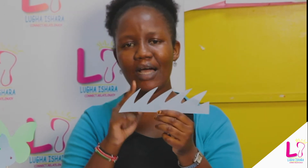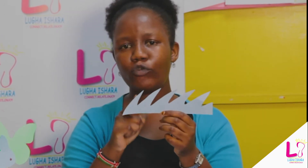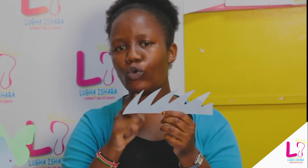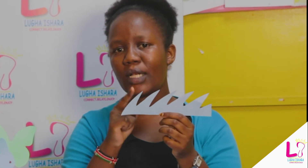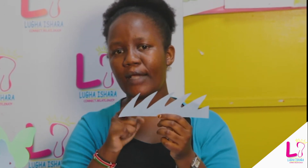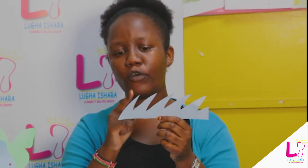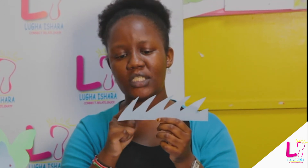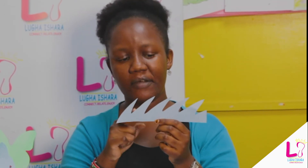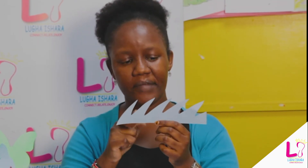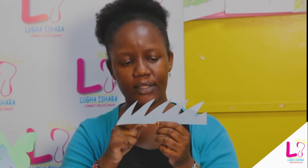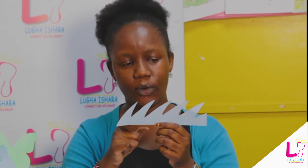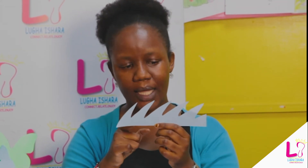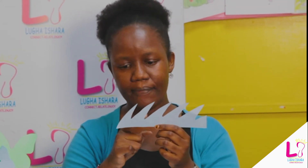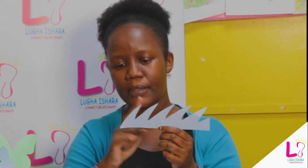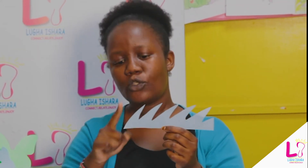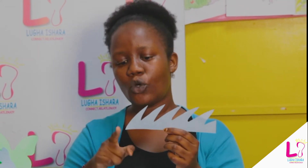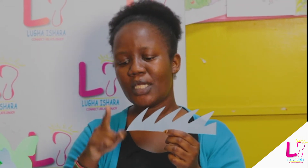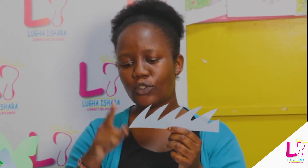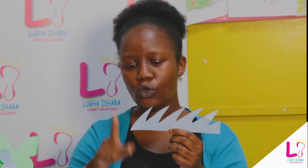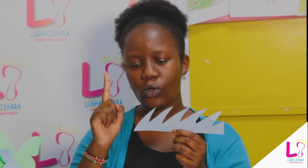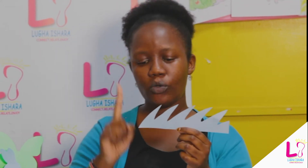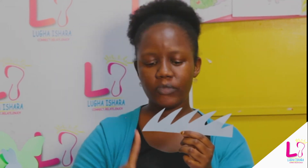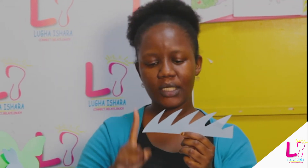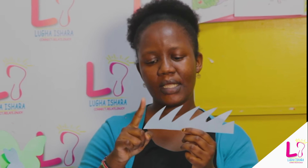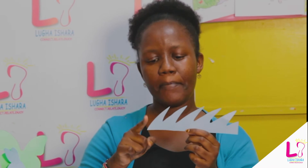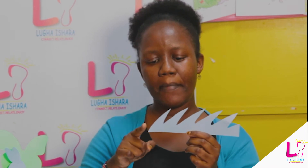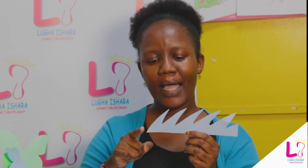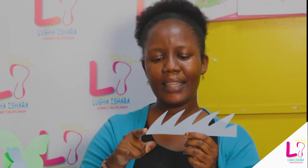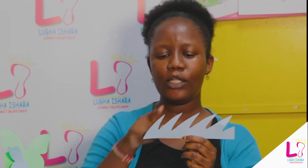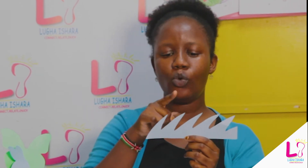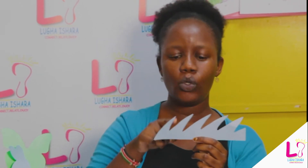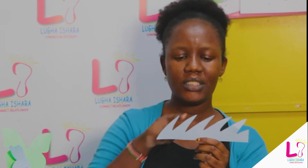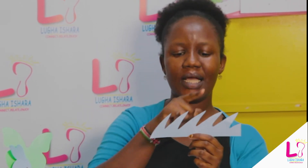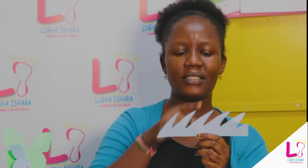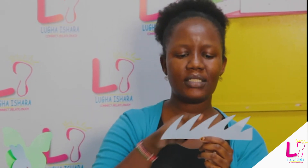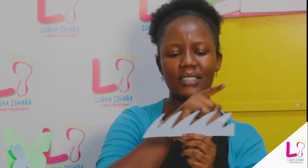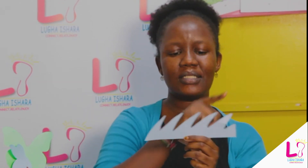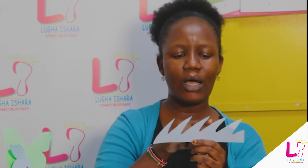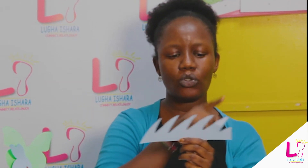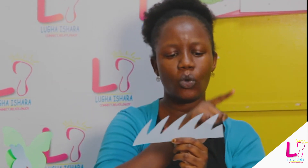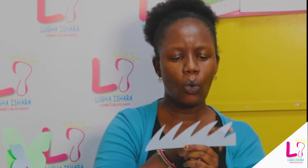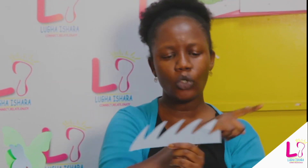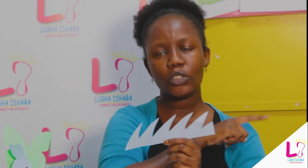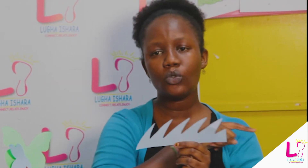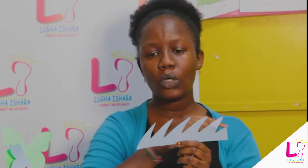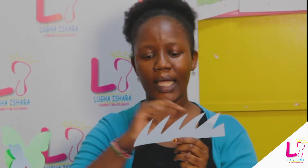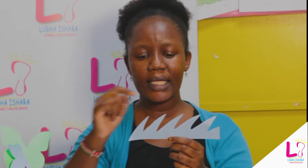to look like for Teacher Faith, okay? So it's you take some paper and then you just trace out what would it look like